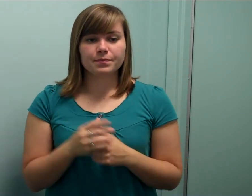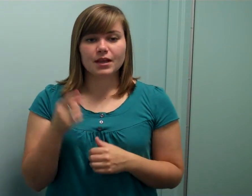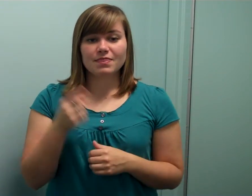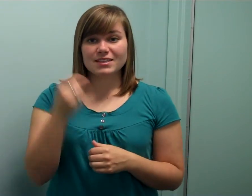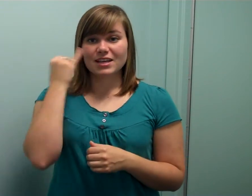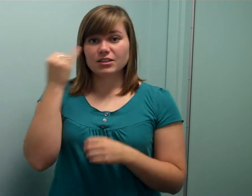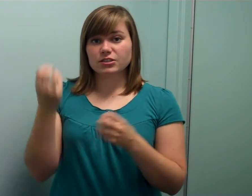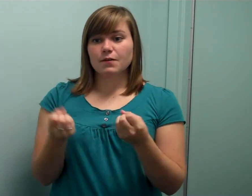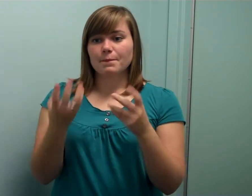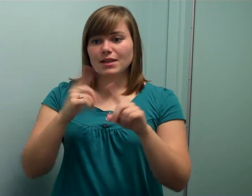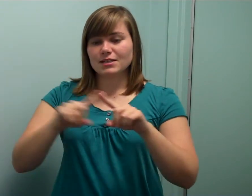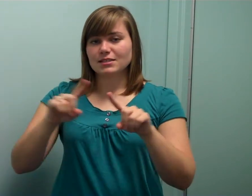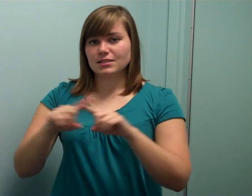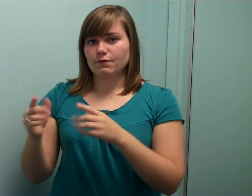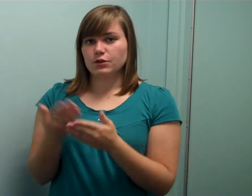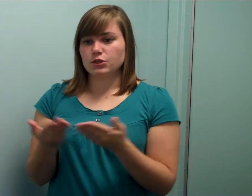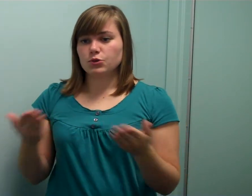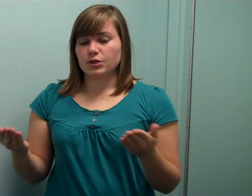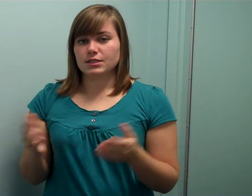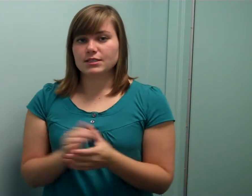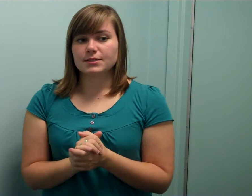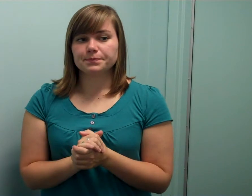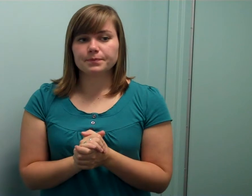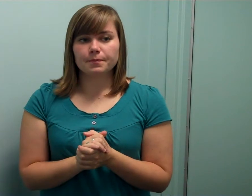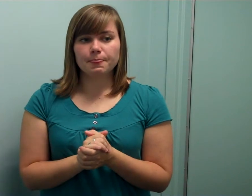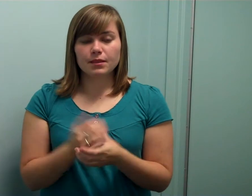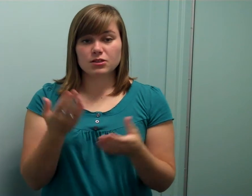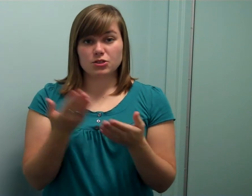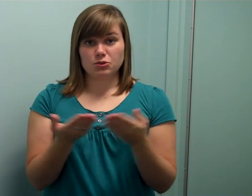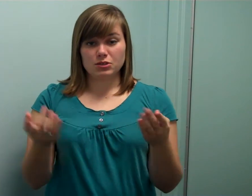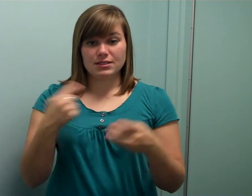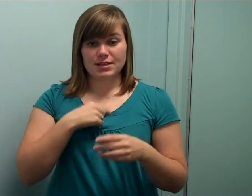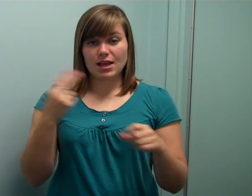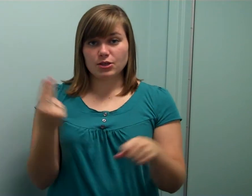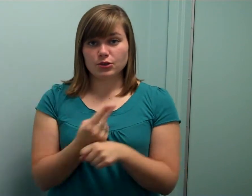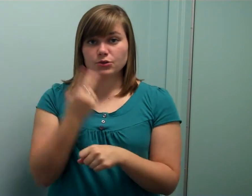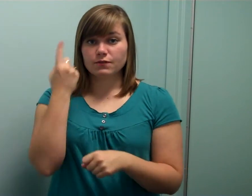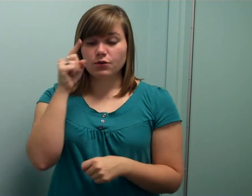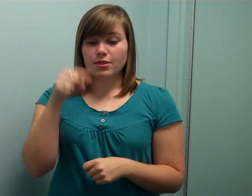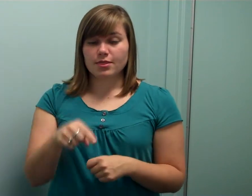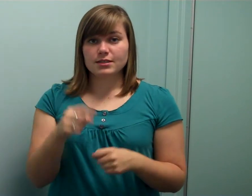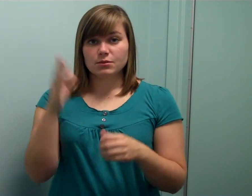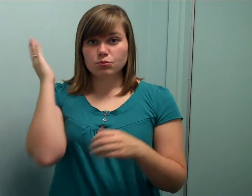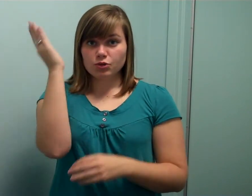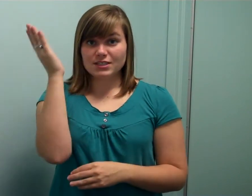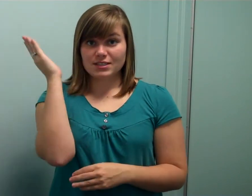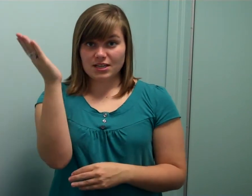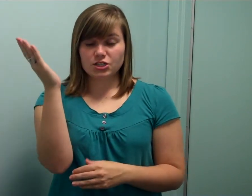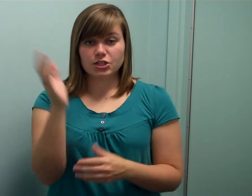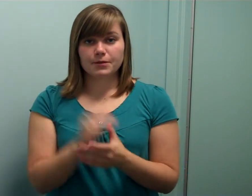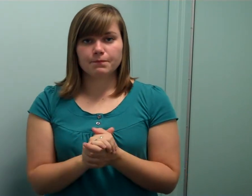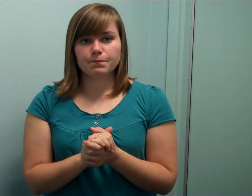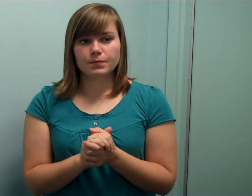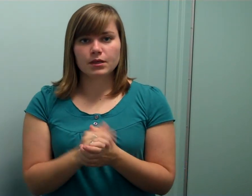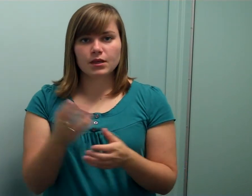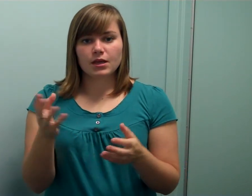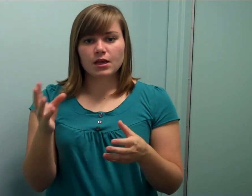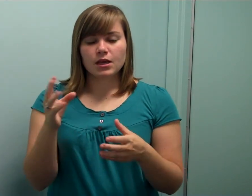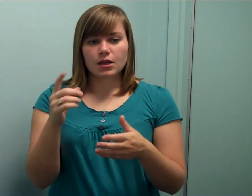sources. However, the main resources used to formulate this presentation, which I highly recommend, include an